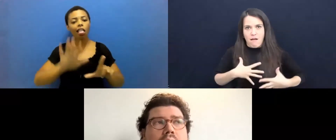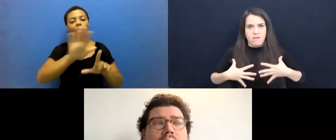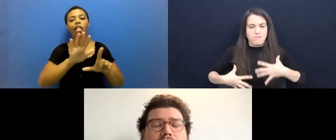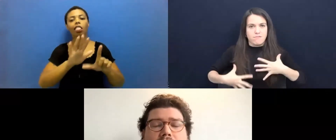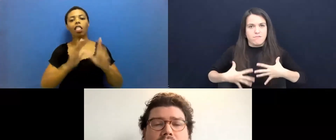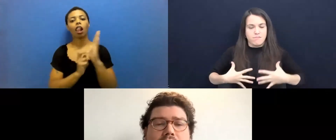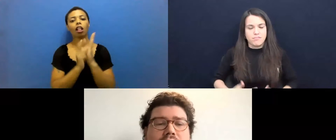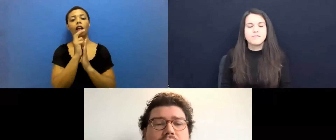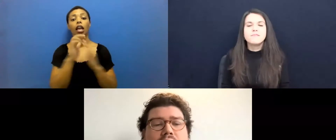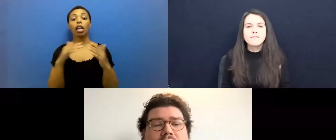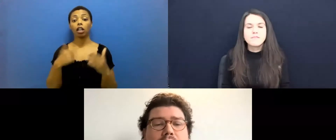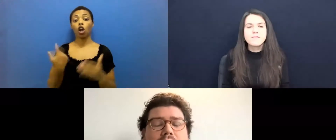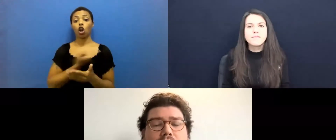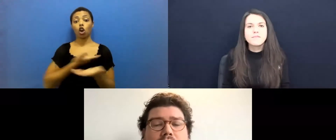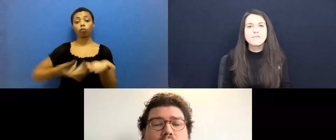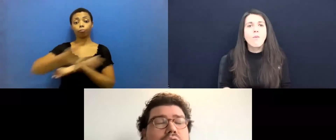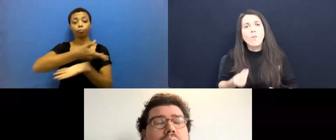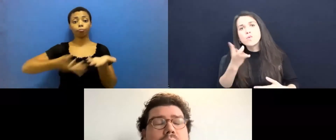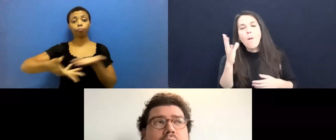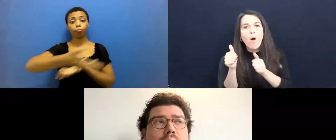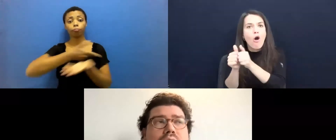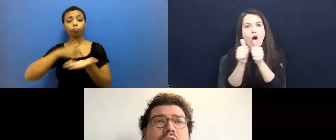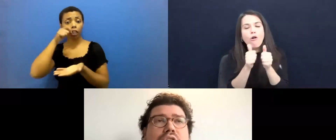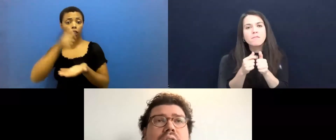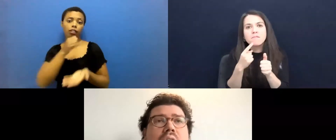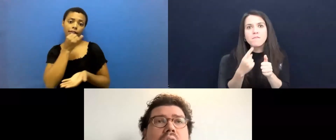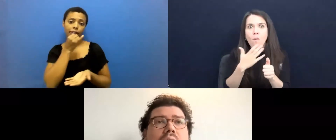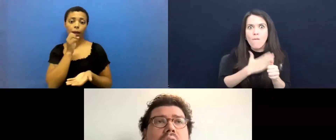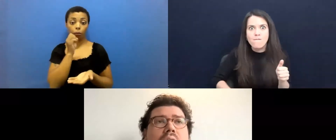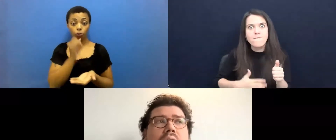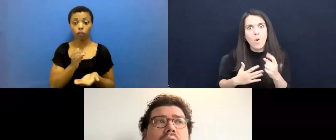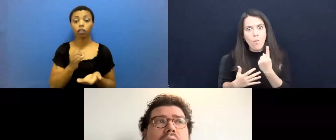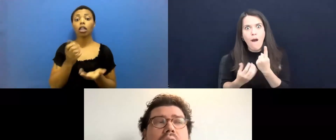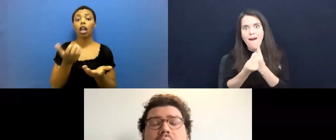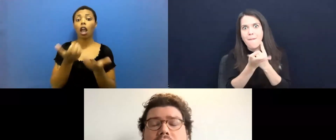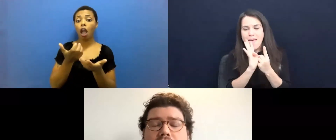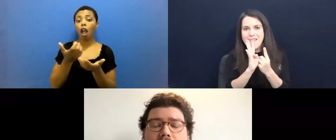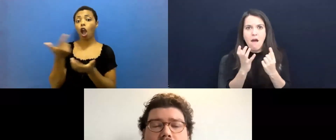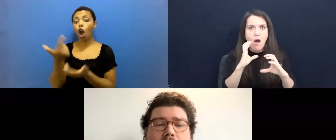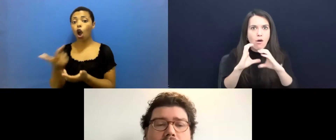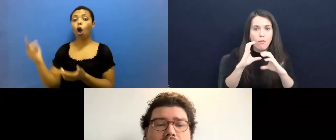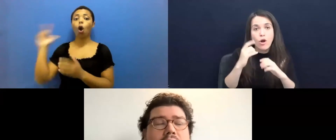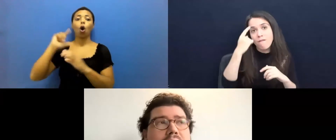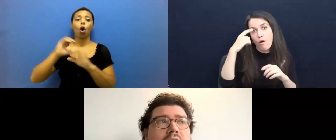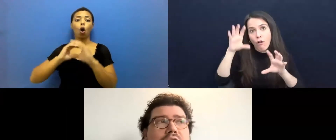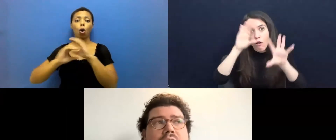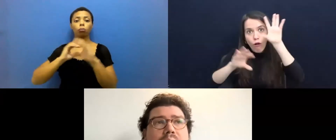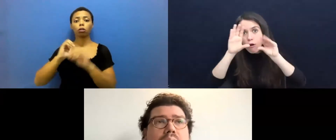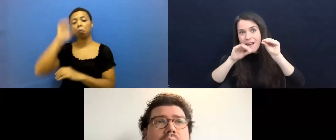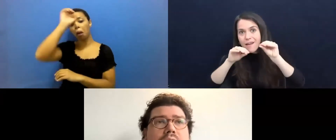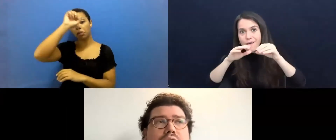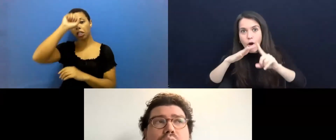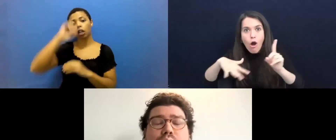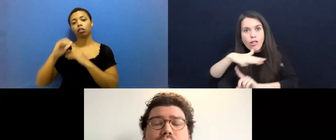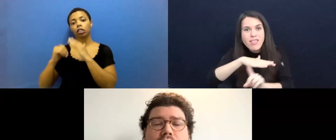some colleagues, they are interested, for example, in using one-to-many communication in learning environments, for